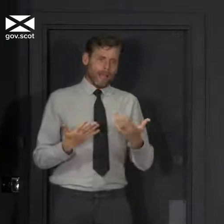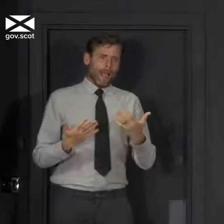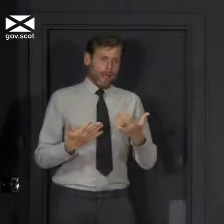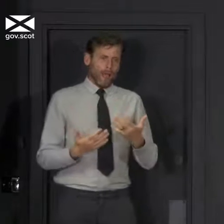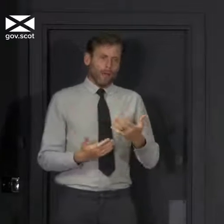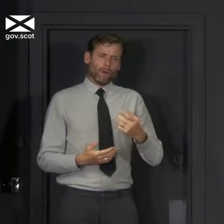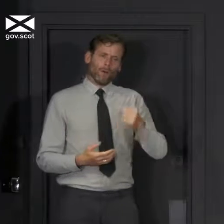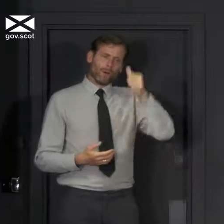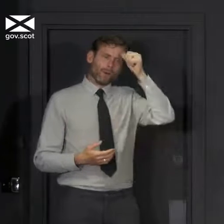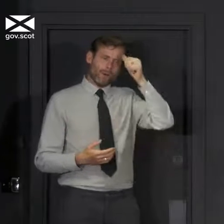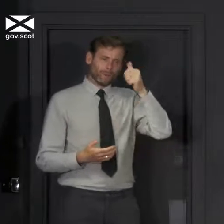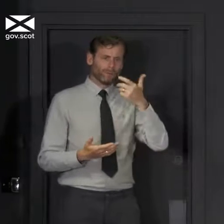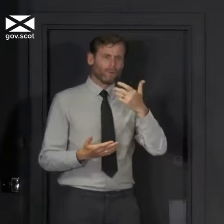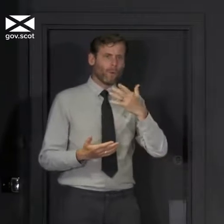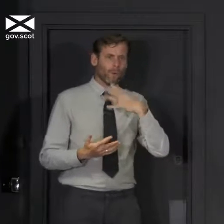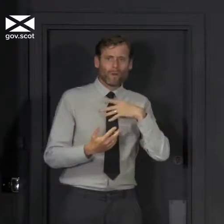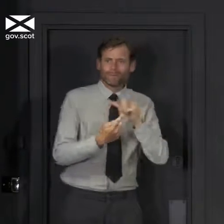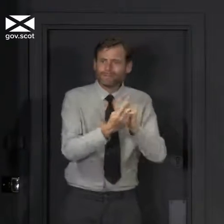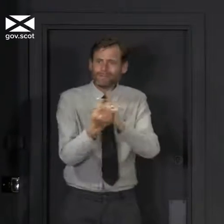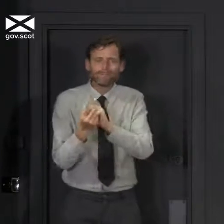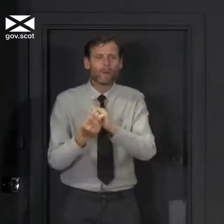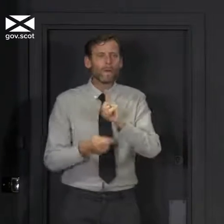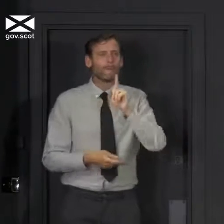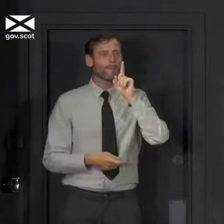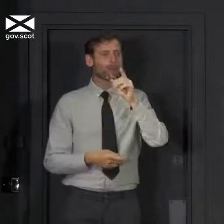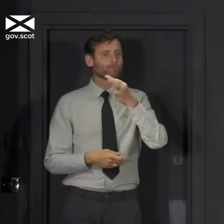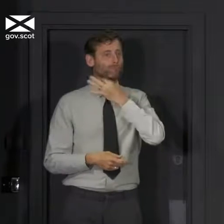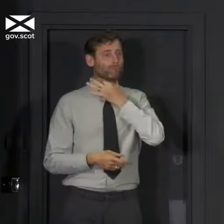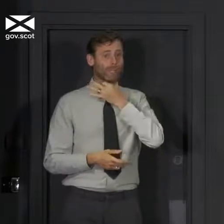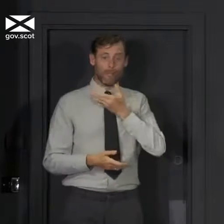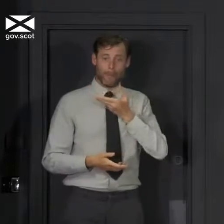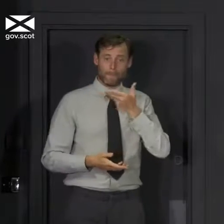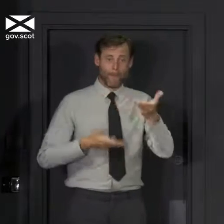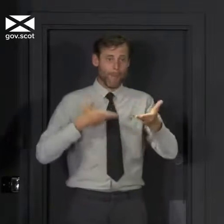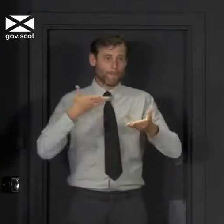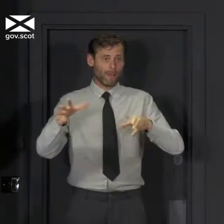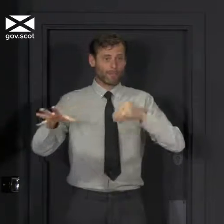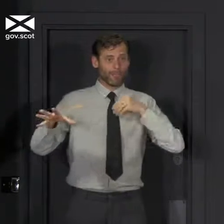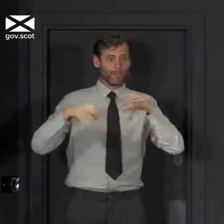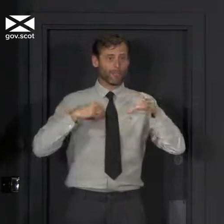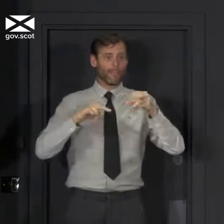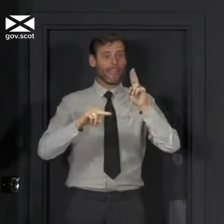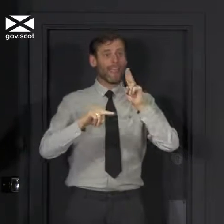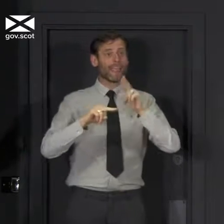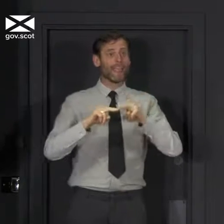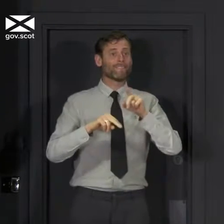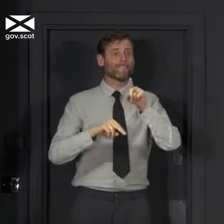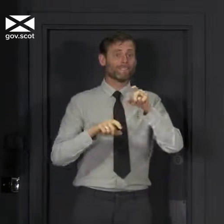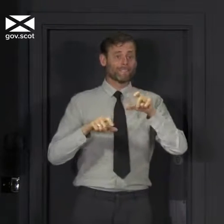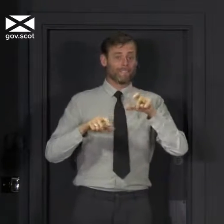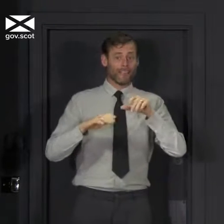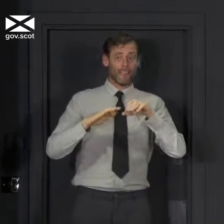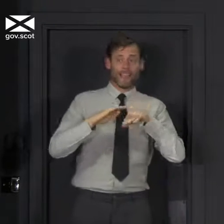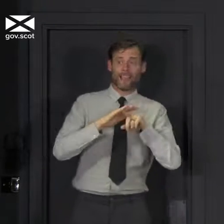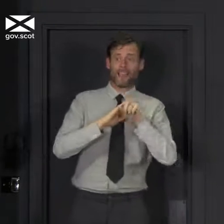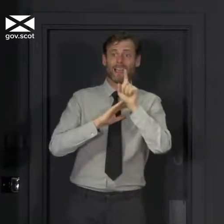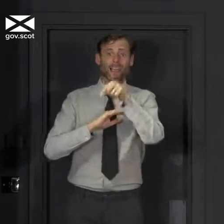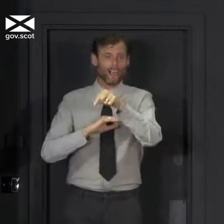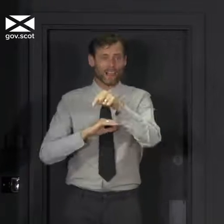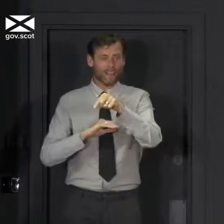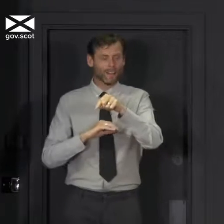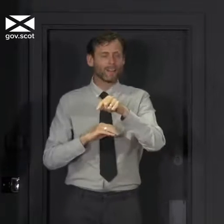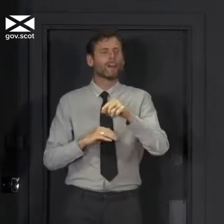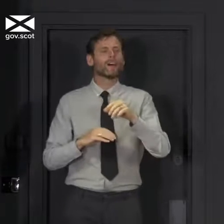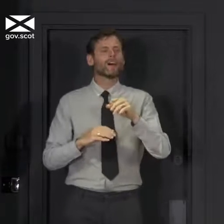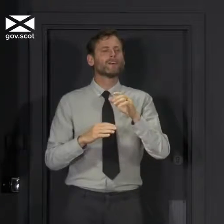but because the chances of the virus being transmitted to other people is far higher if you're indoors, our message is do